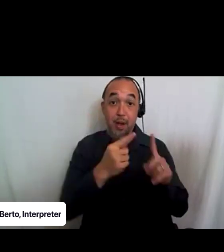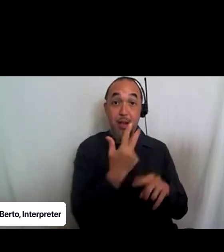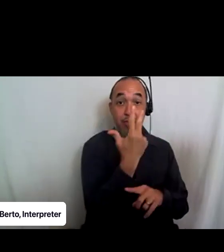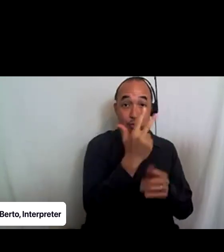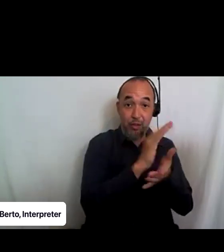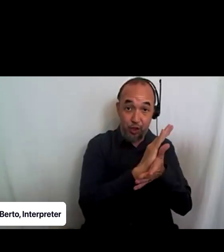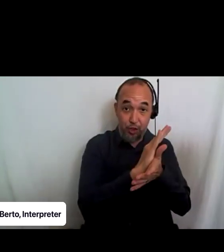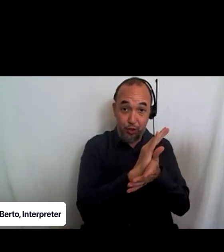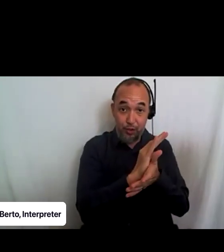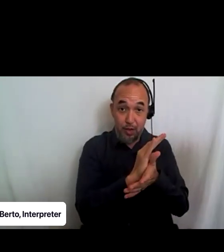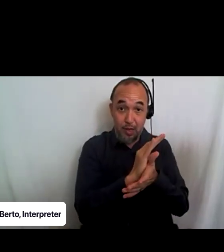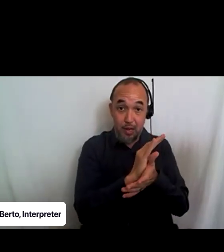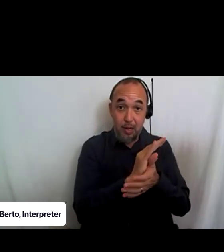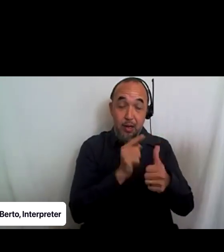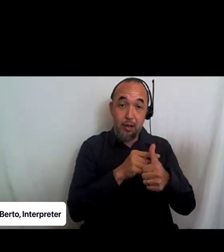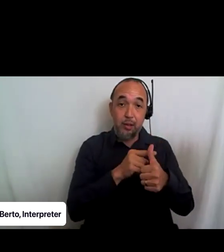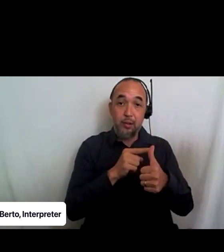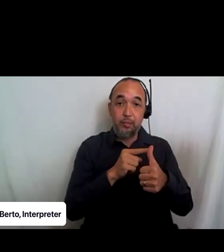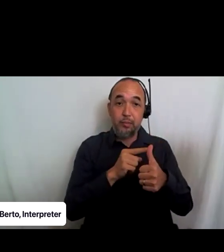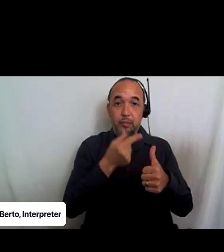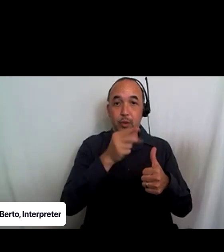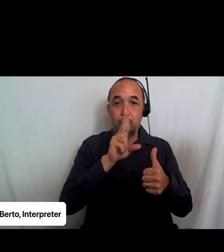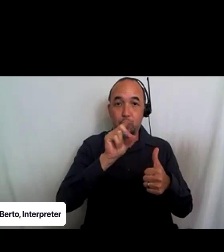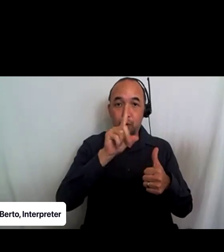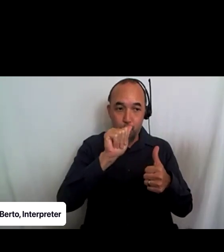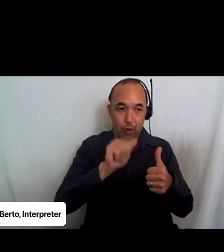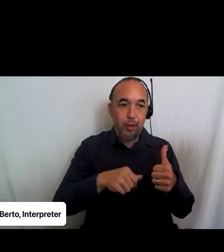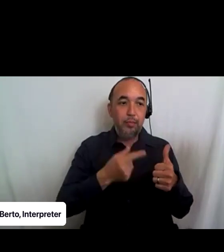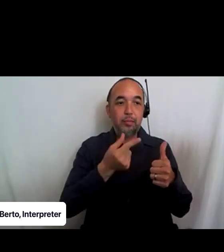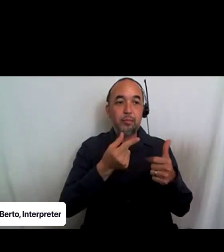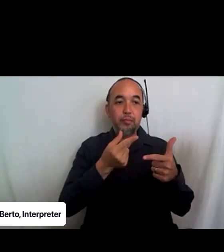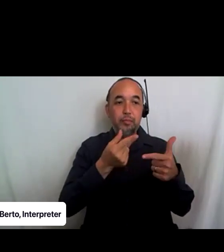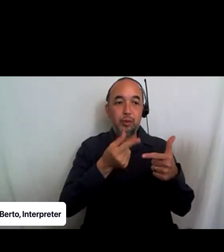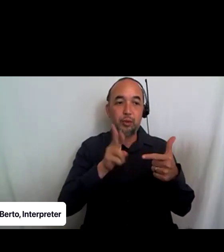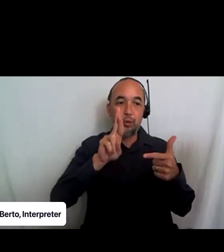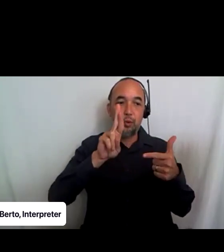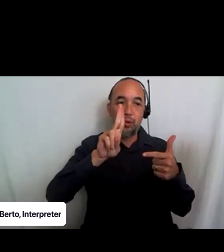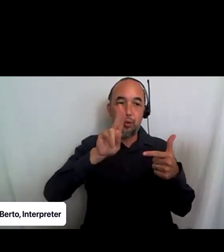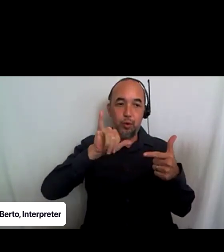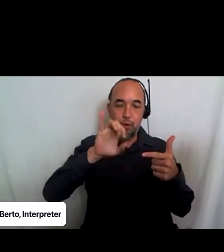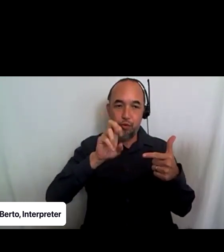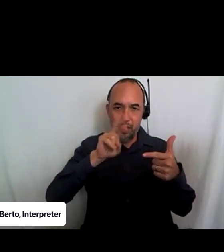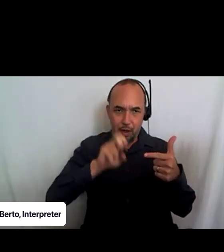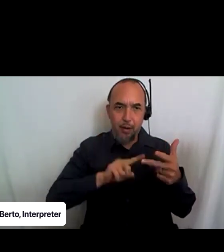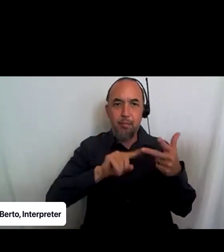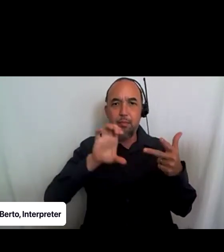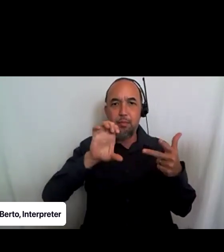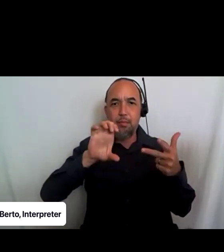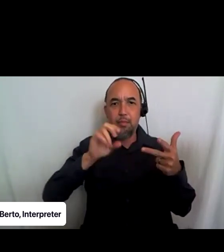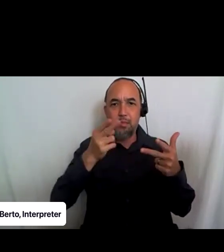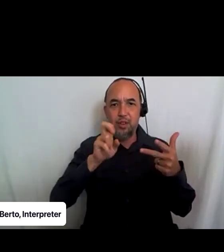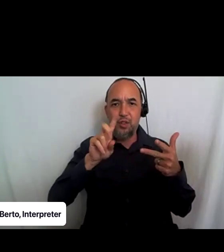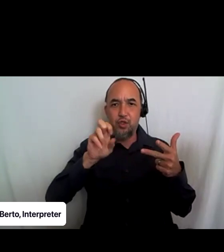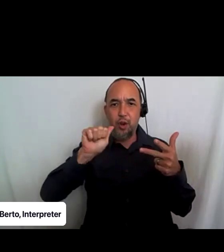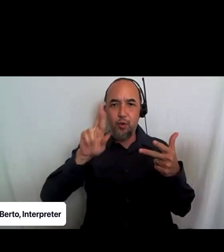had mentioned, like I have smoked Gouda, I have Gruyere, and I have sharp cheddar. Mix those together